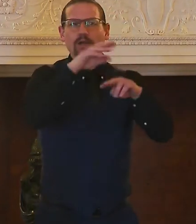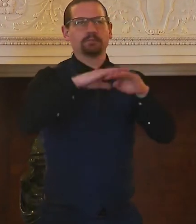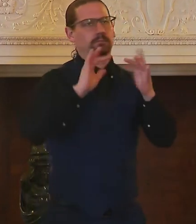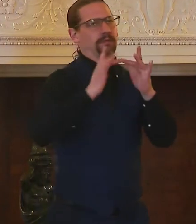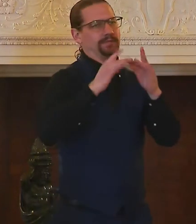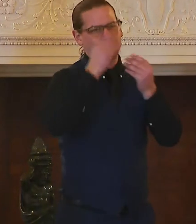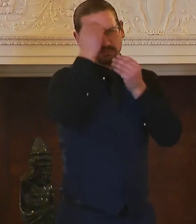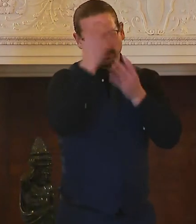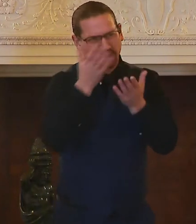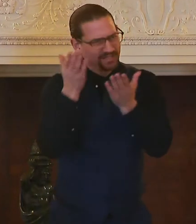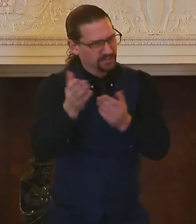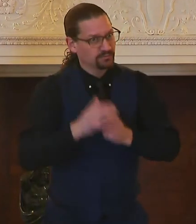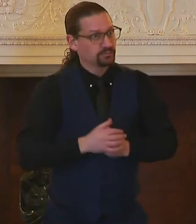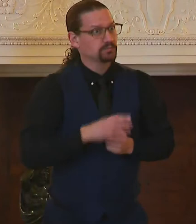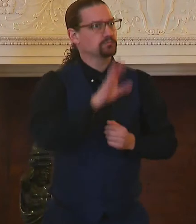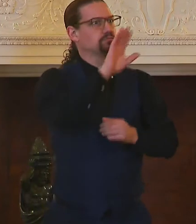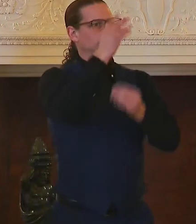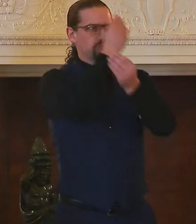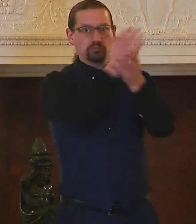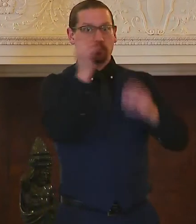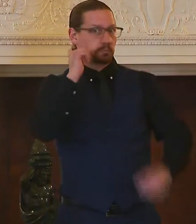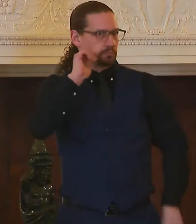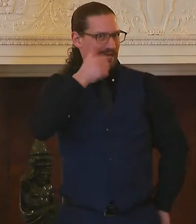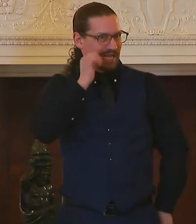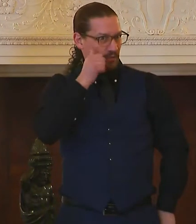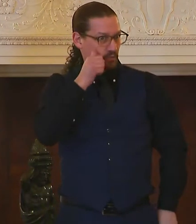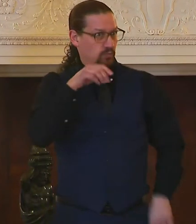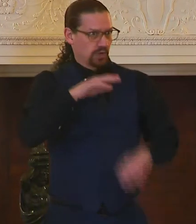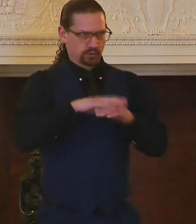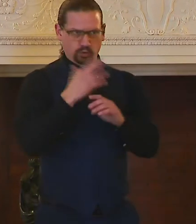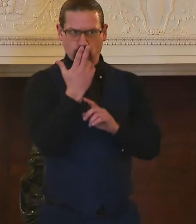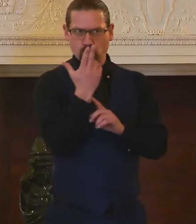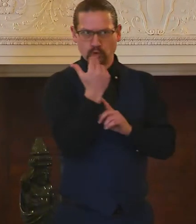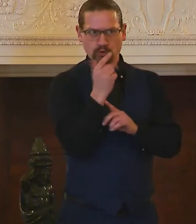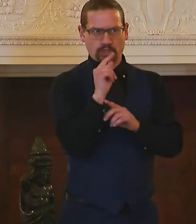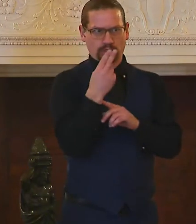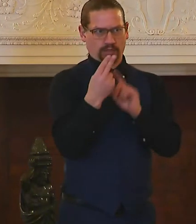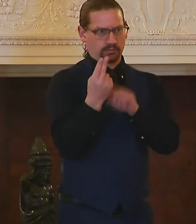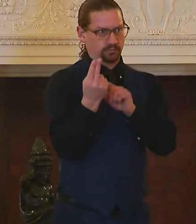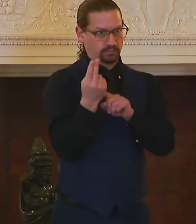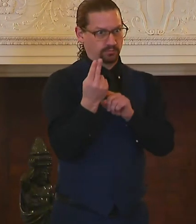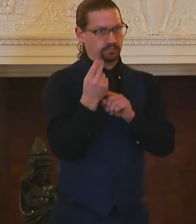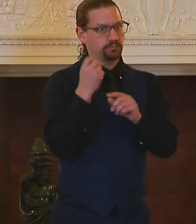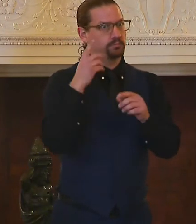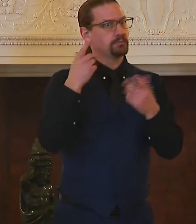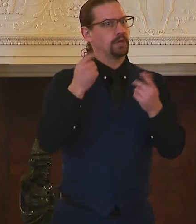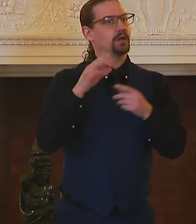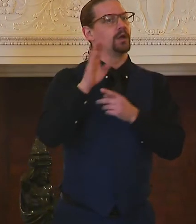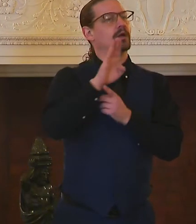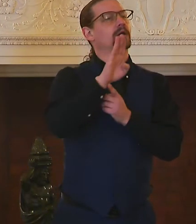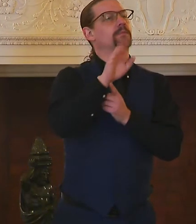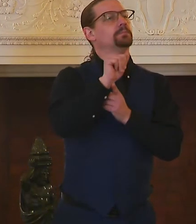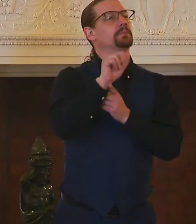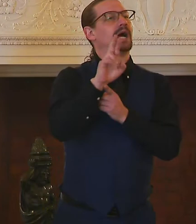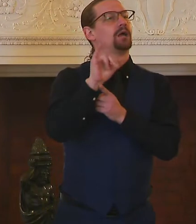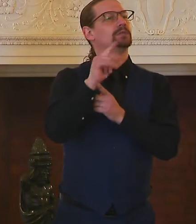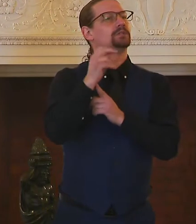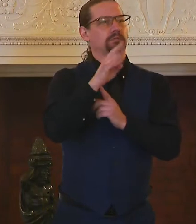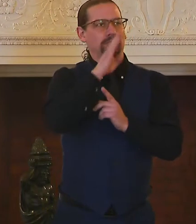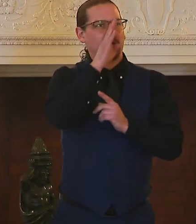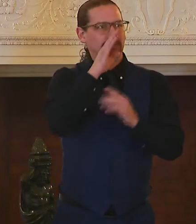tomorrow, Thursday 13, include locations in Barrington, East Greenwich, Lincoln, Providence, and